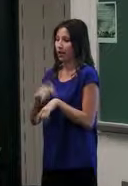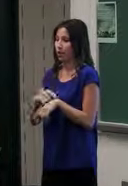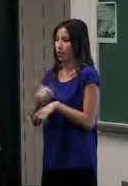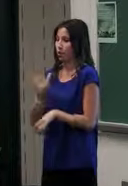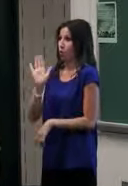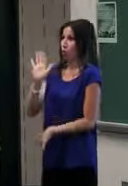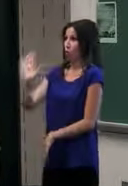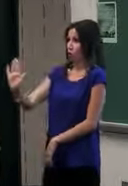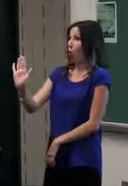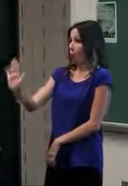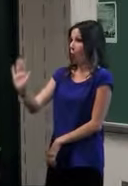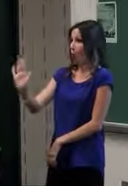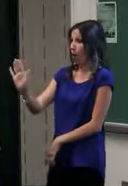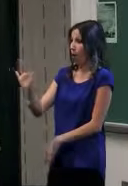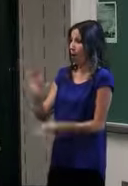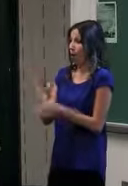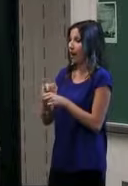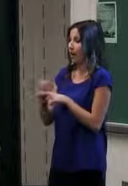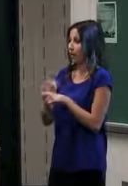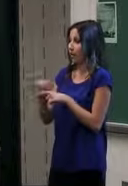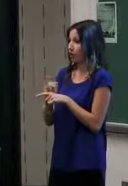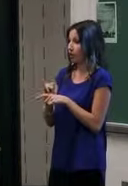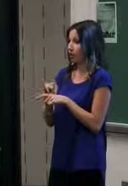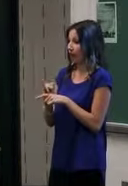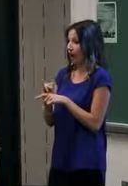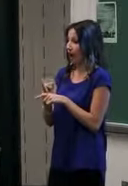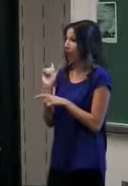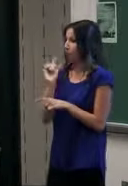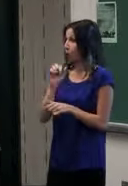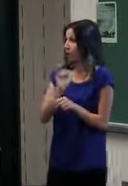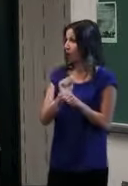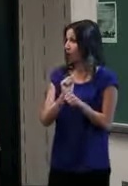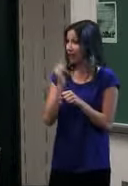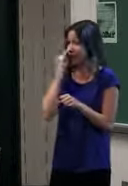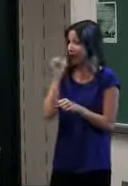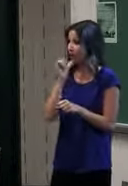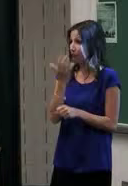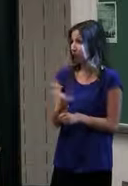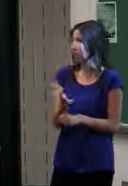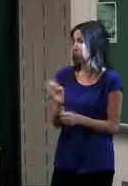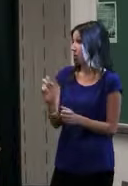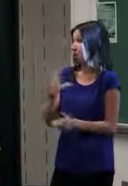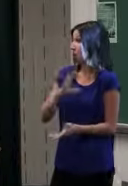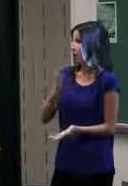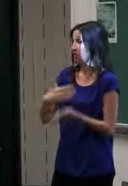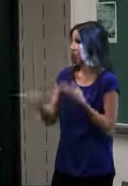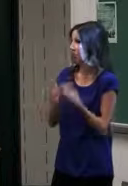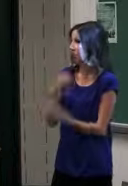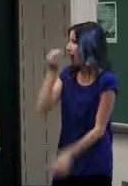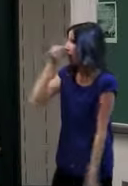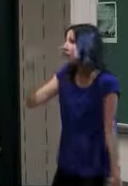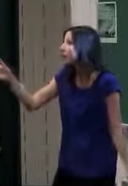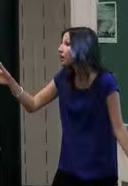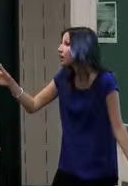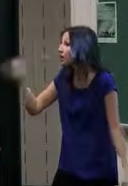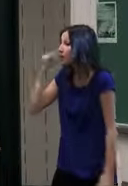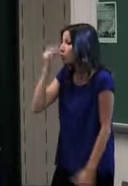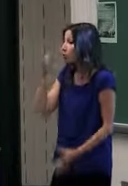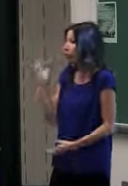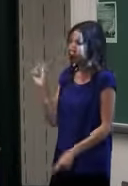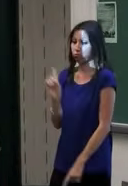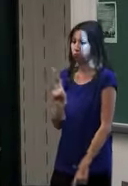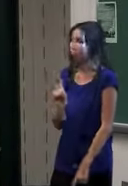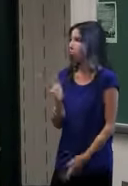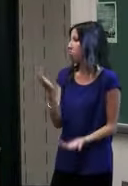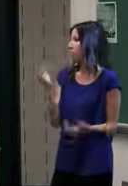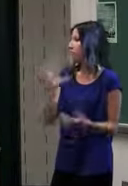internship. I'm going to come to work whether or not you're going to be there or not. So it's up to you to get your hours done, and if you don't want to come, that's on you.